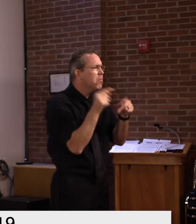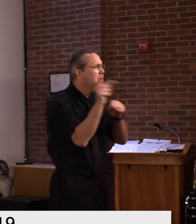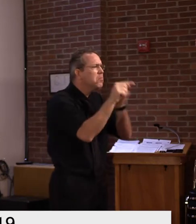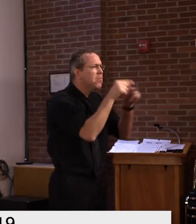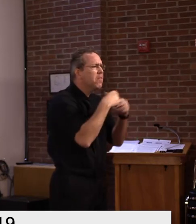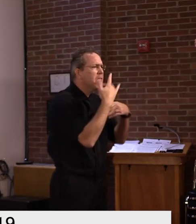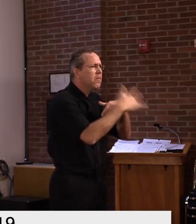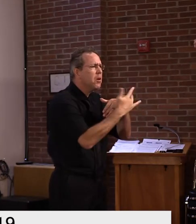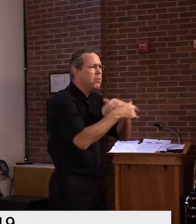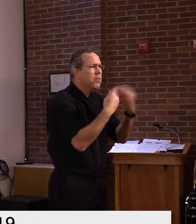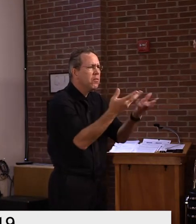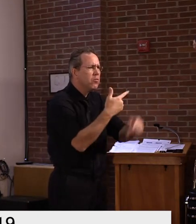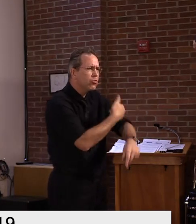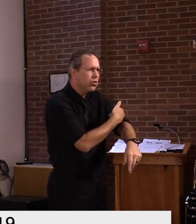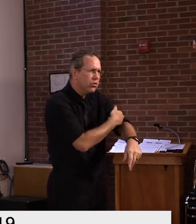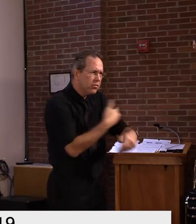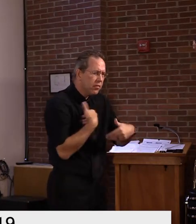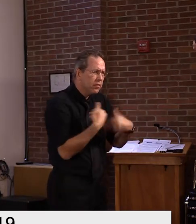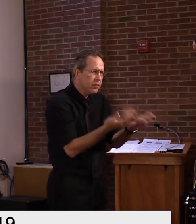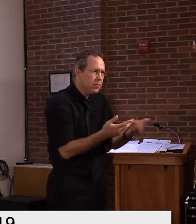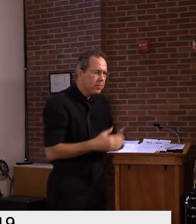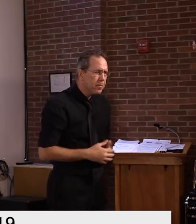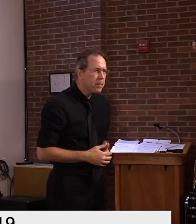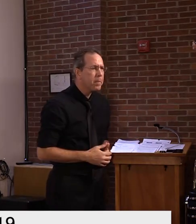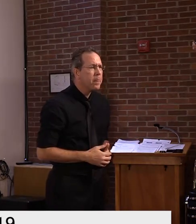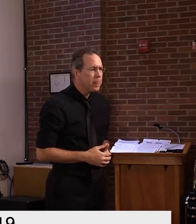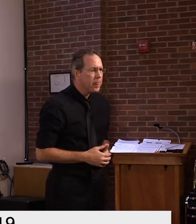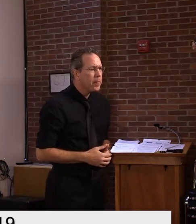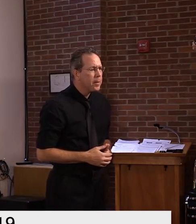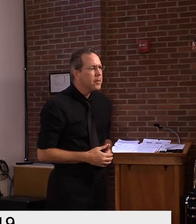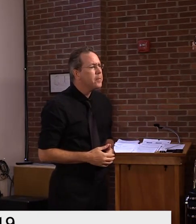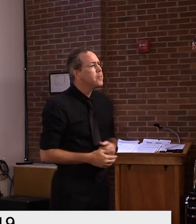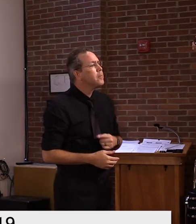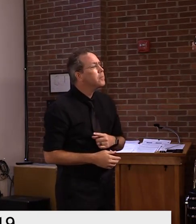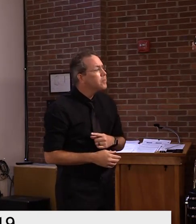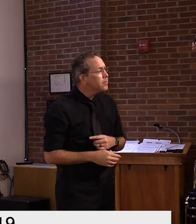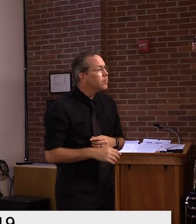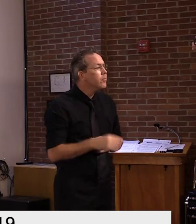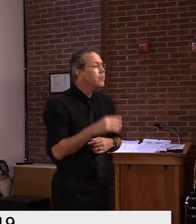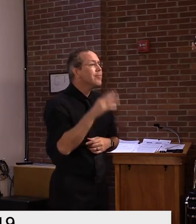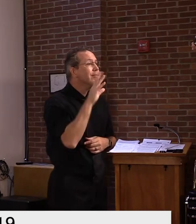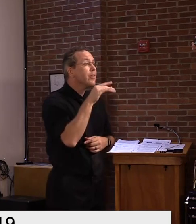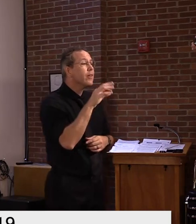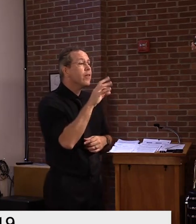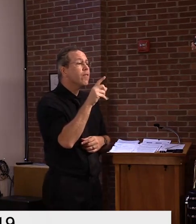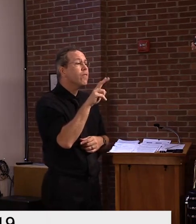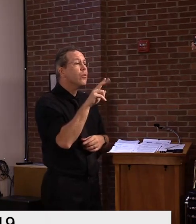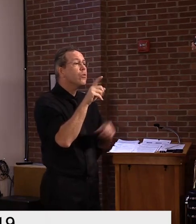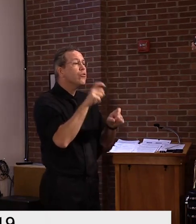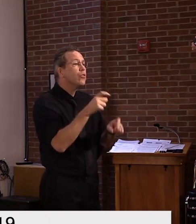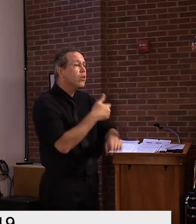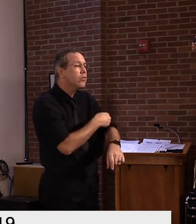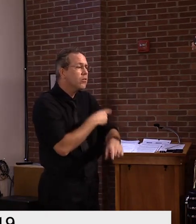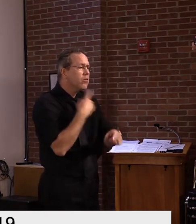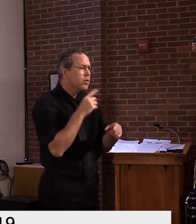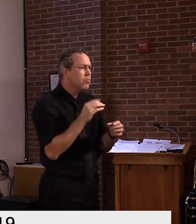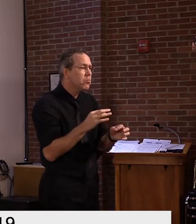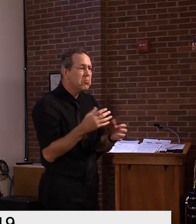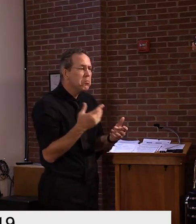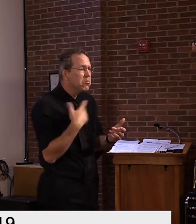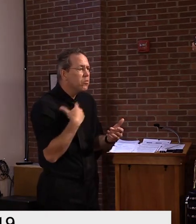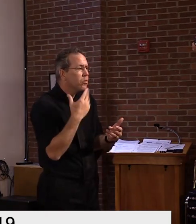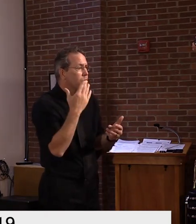The flu shot season will probably be a little earlier than usual, although none of us have received our shipments yet,